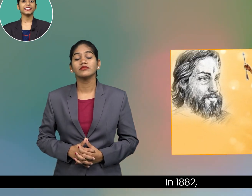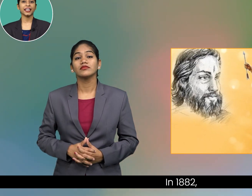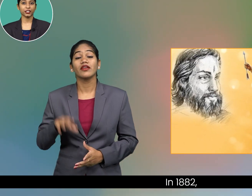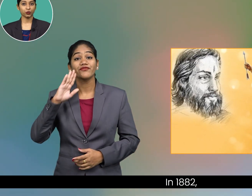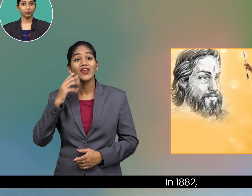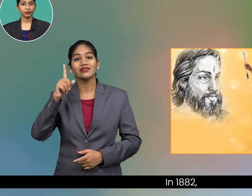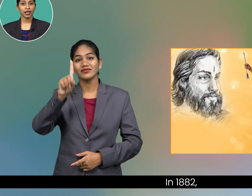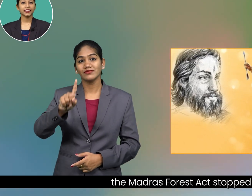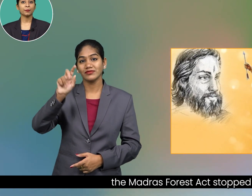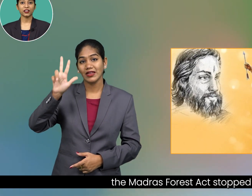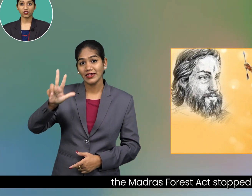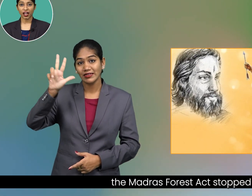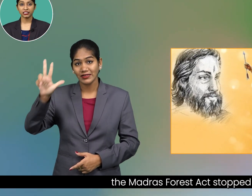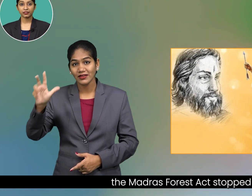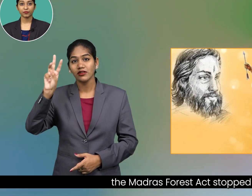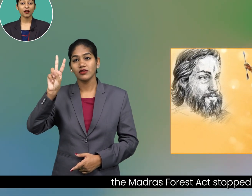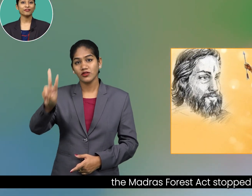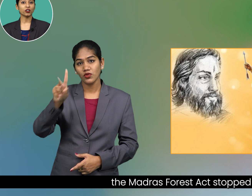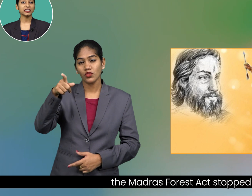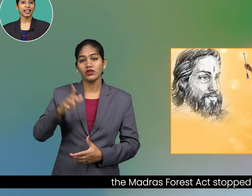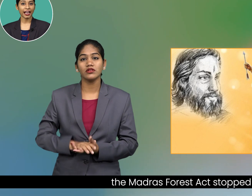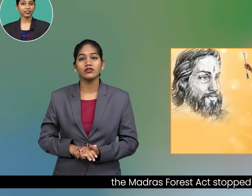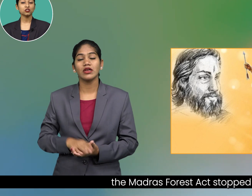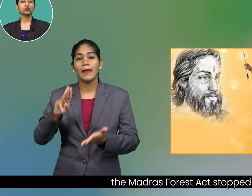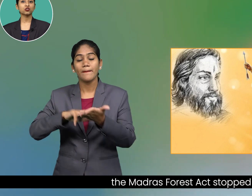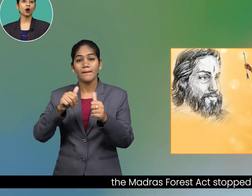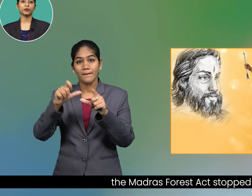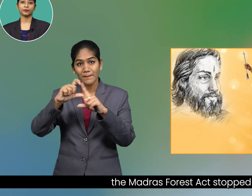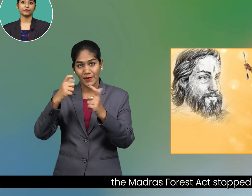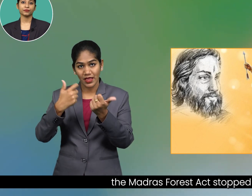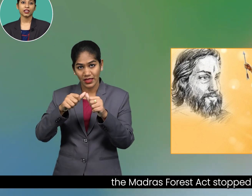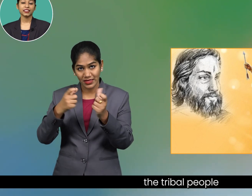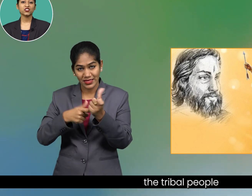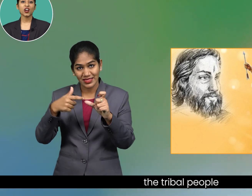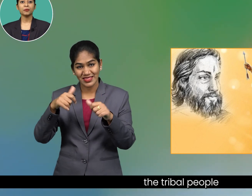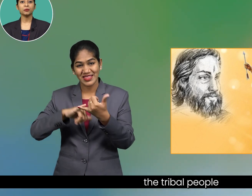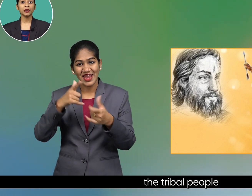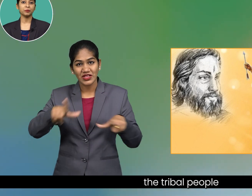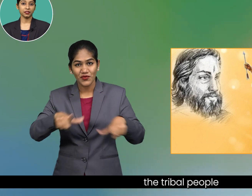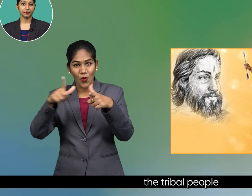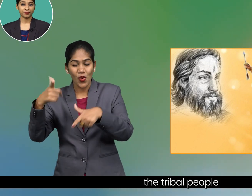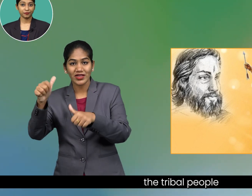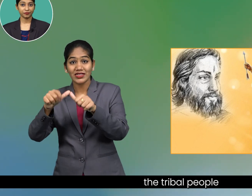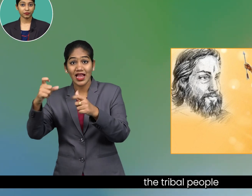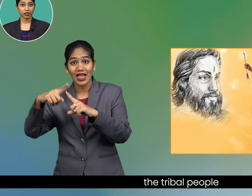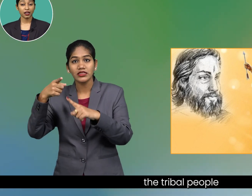In 1882, the Madras Forest Act stopped the tribal